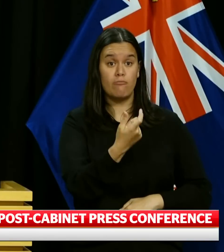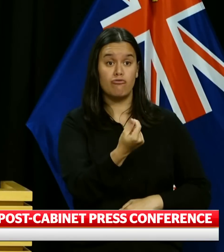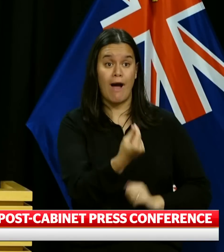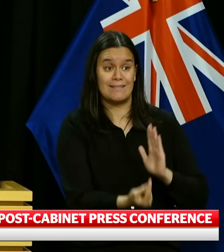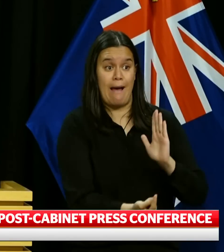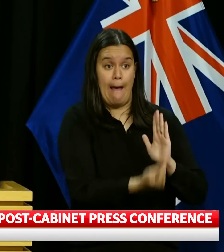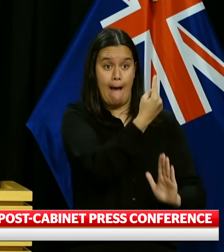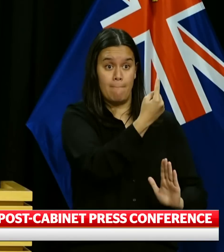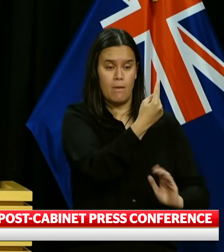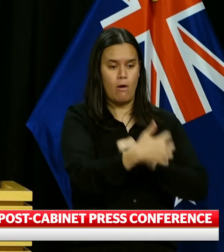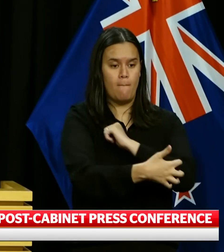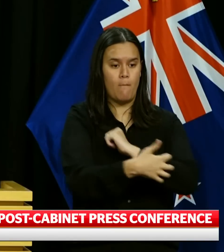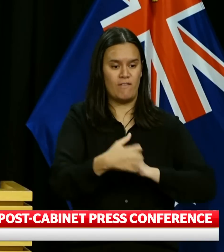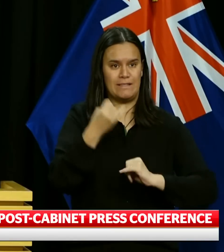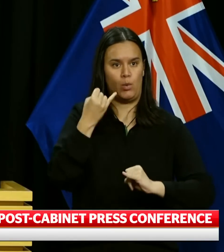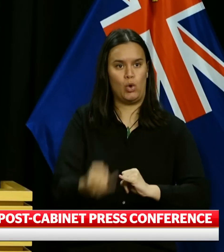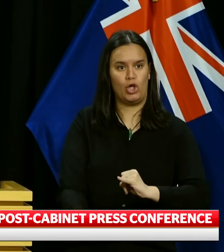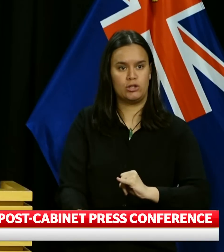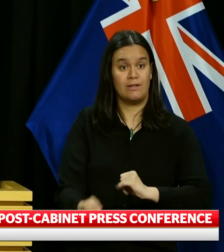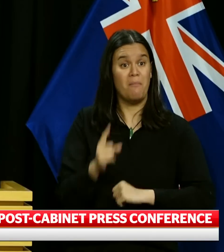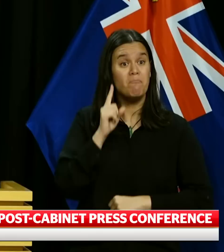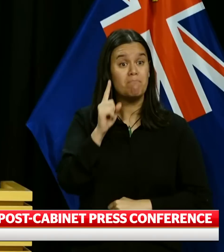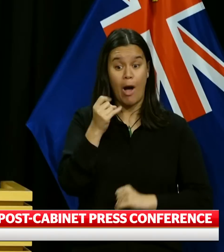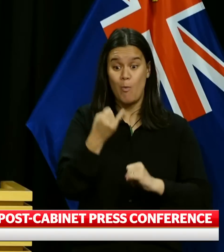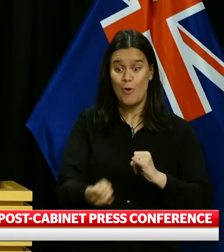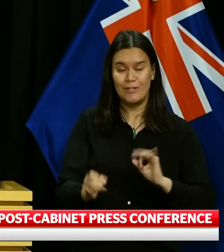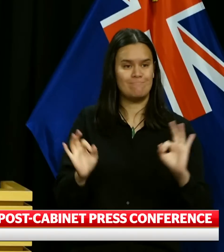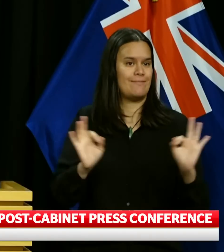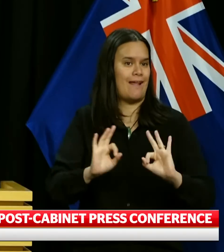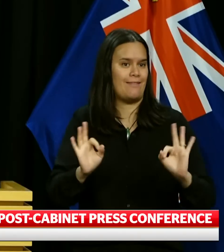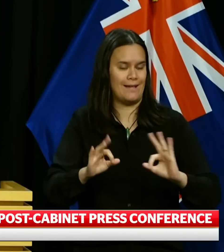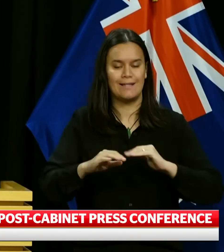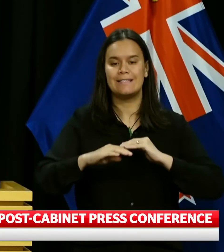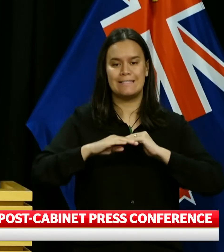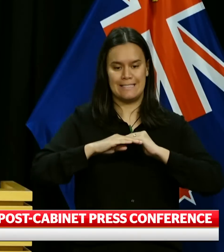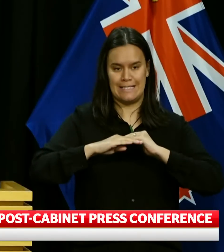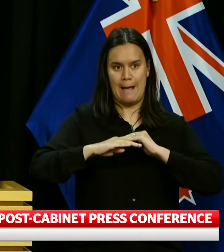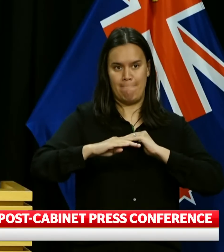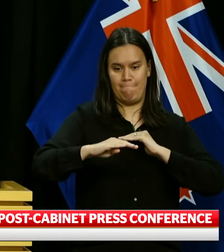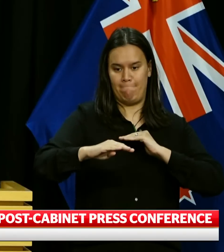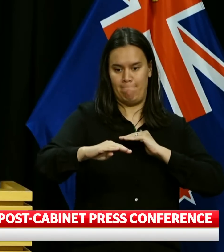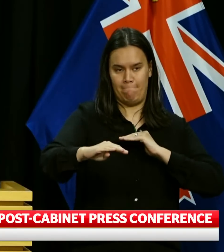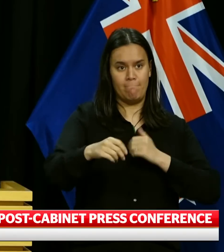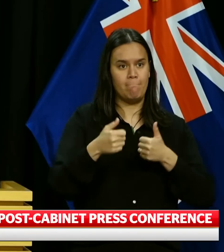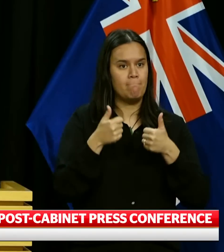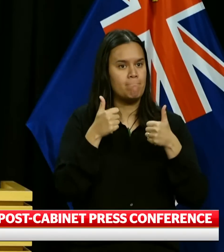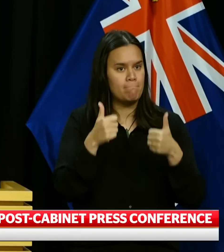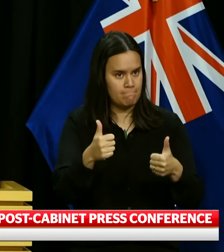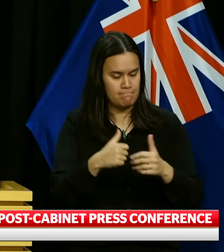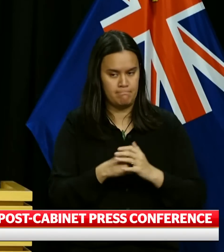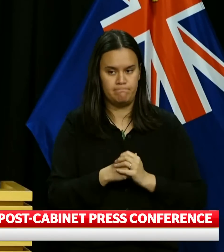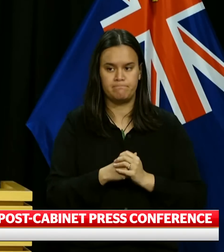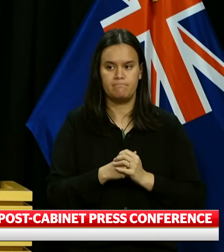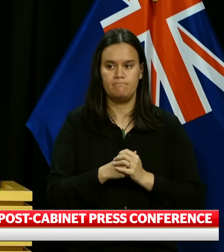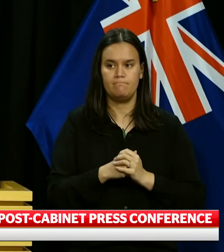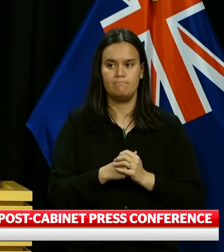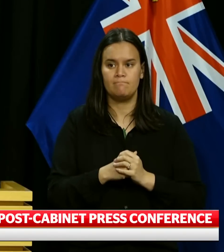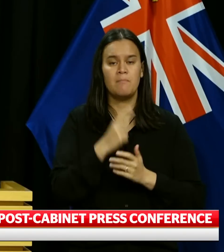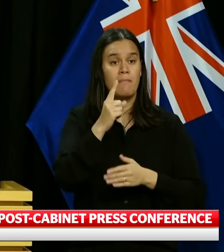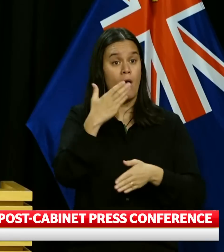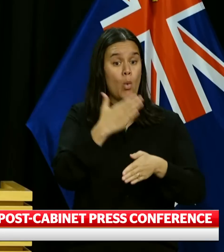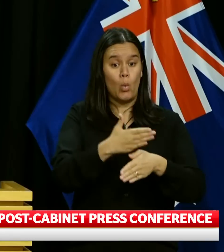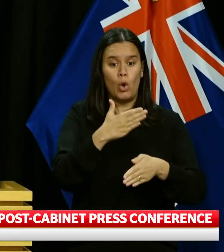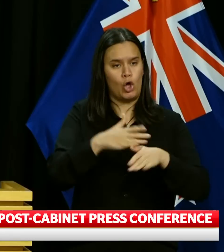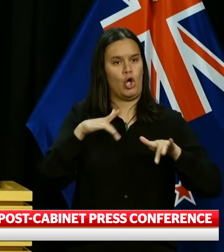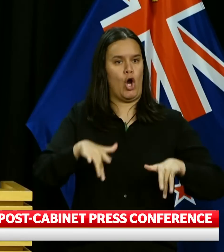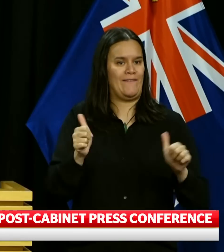haven't been able to offset some of the economic downturn and the effect that might have had on some of our most vulnerable children to this point. But our work there is not